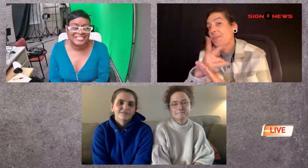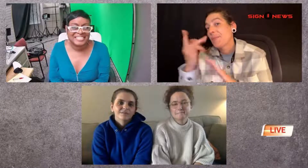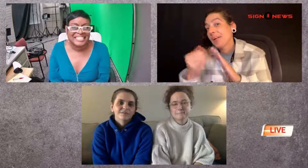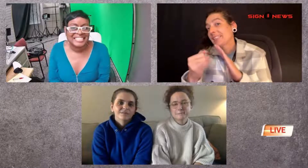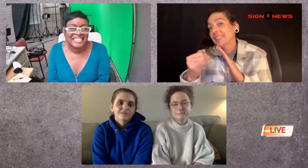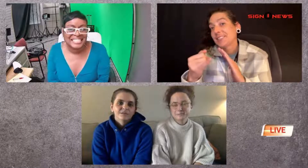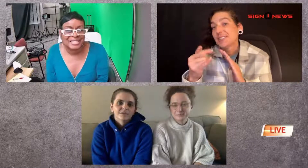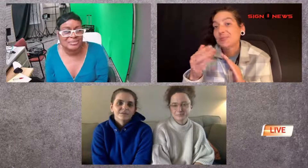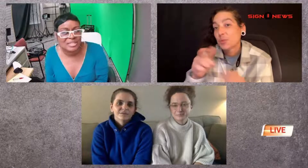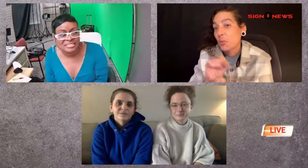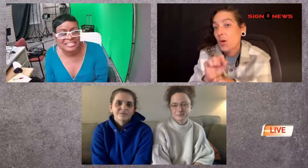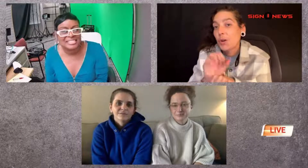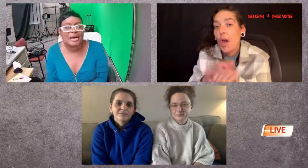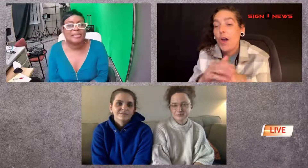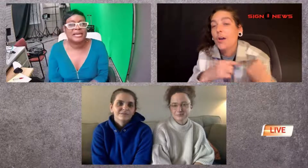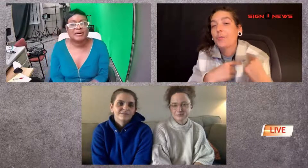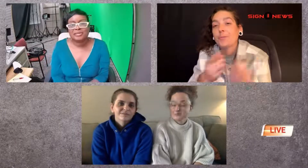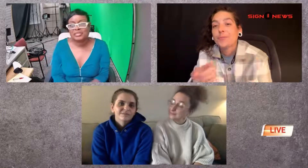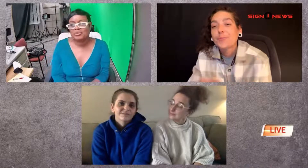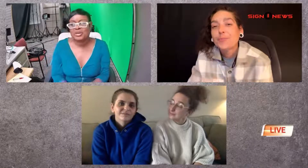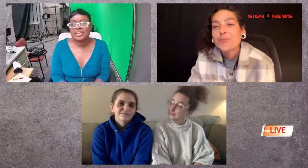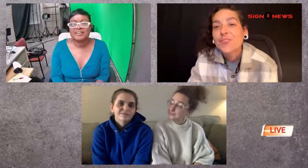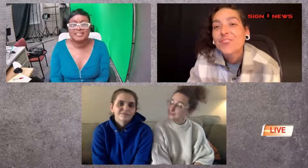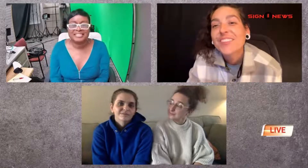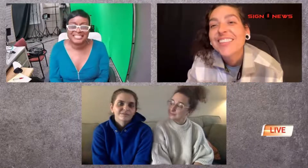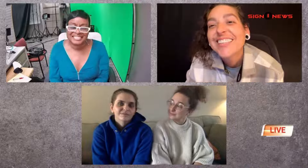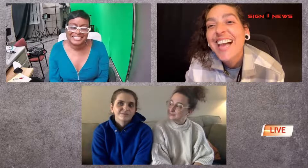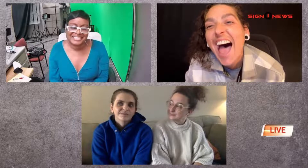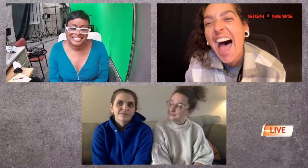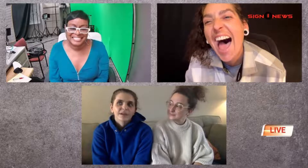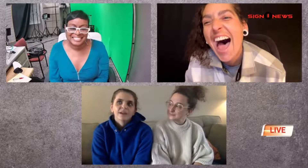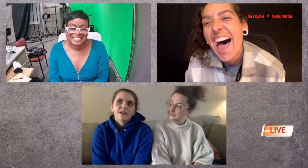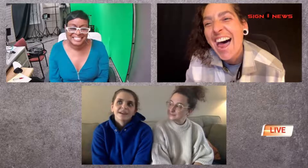Michelle, any new projects coming up that you're working on?